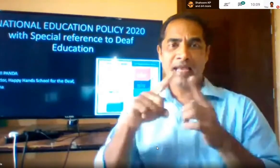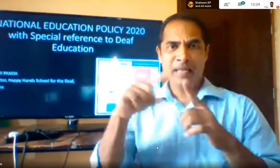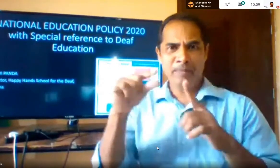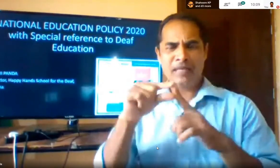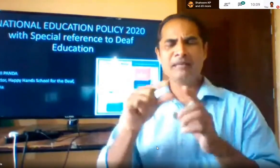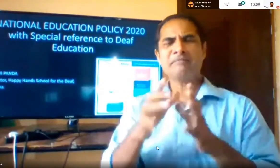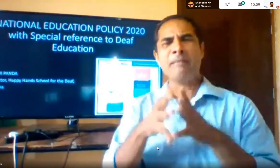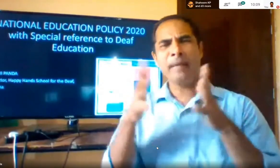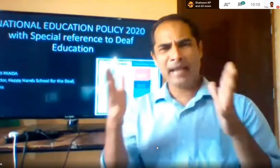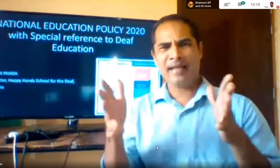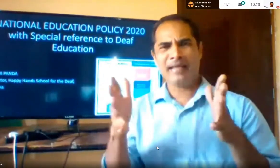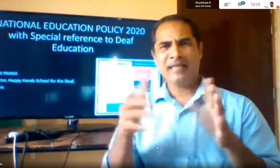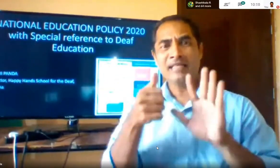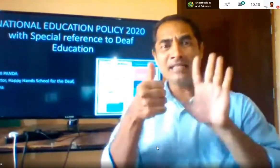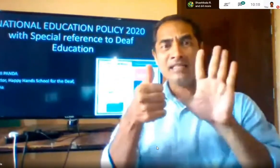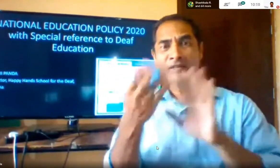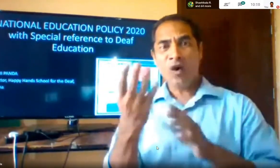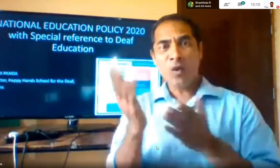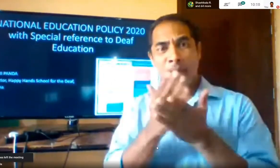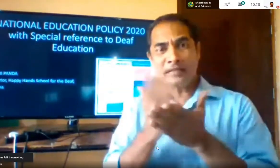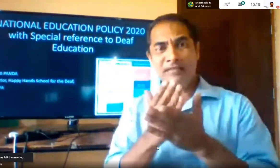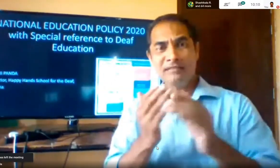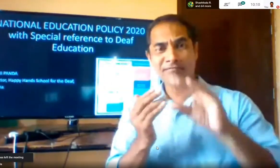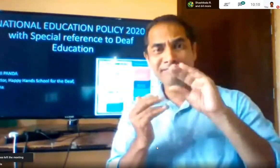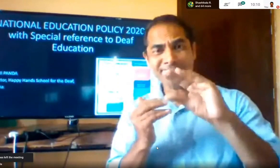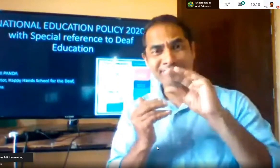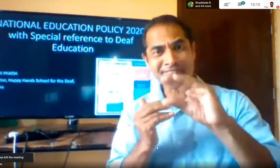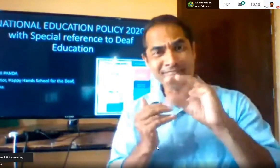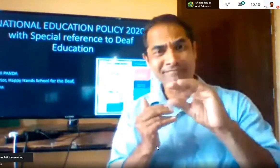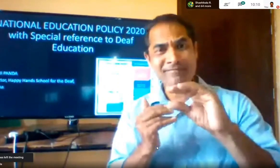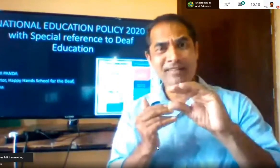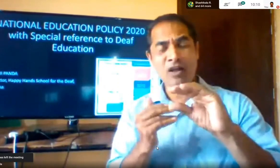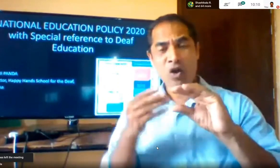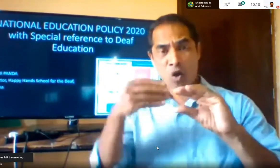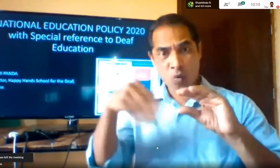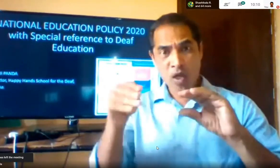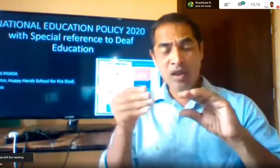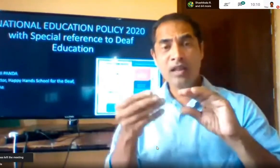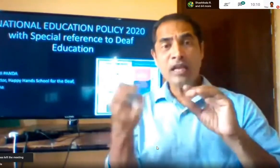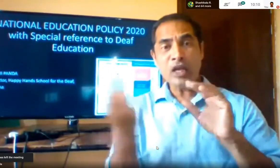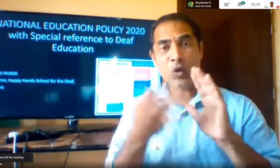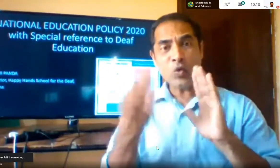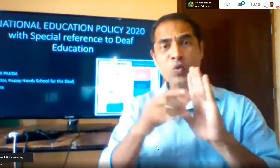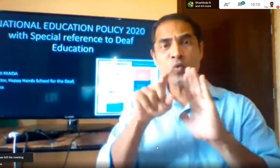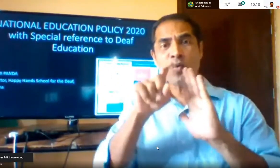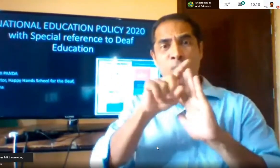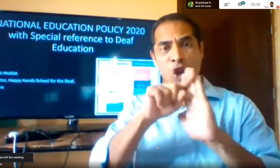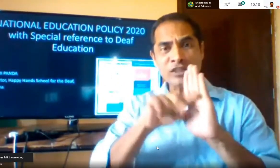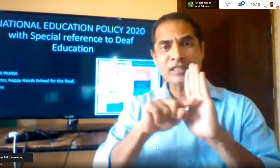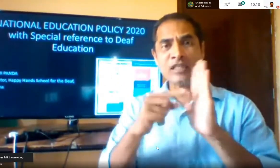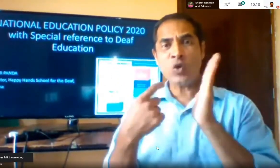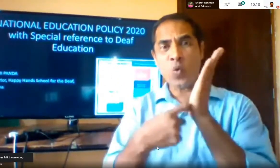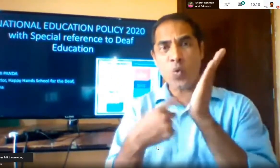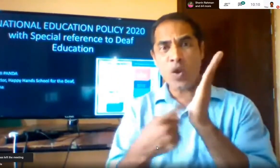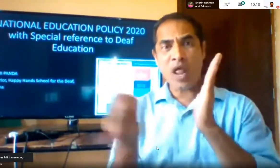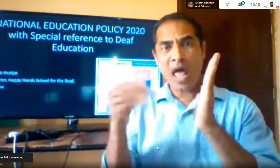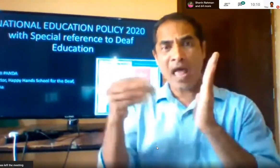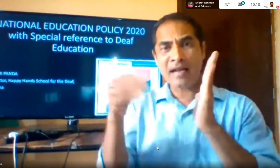on the deaf people, but also all the different disabilities and everything. There are a lot more in the National Education